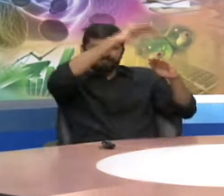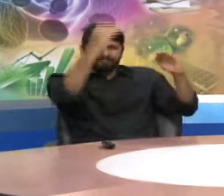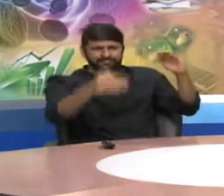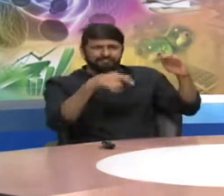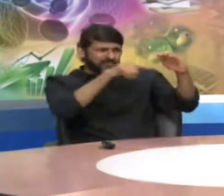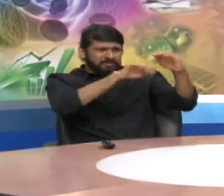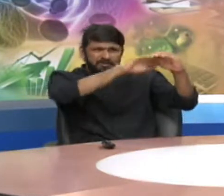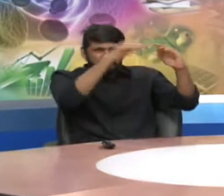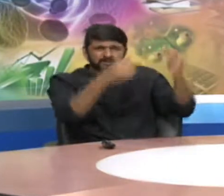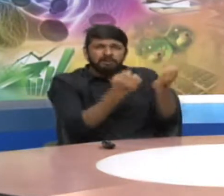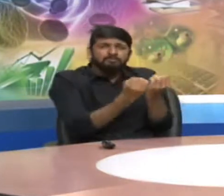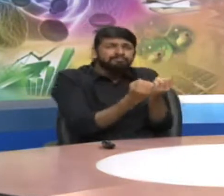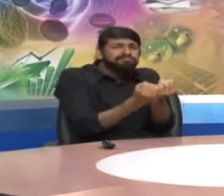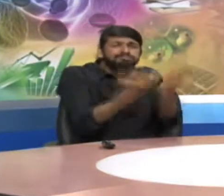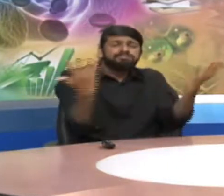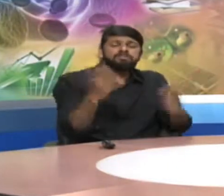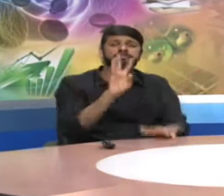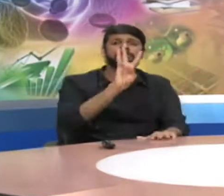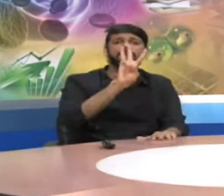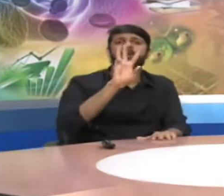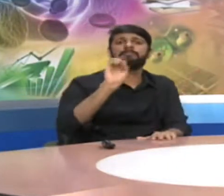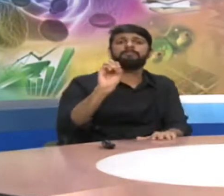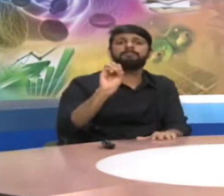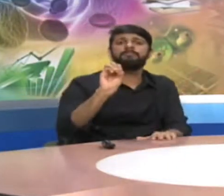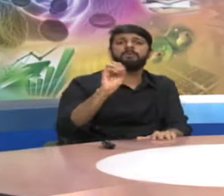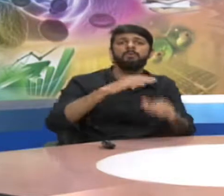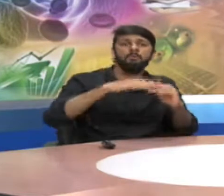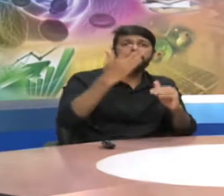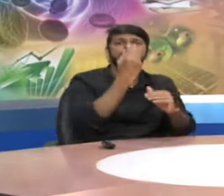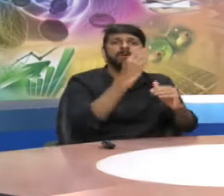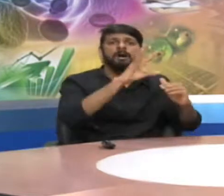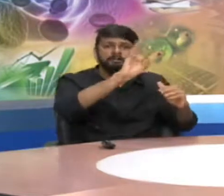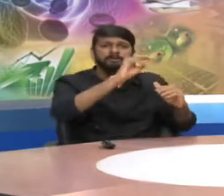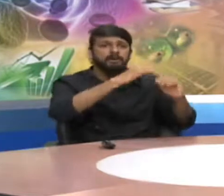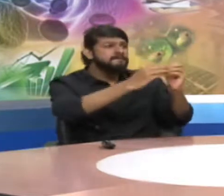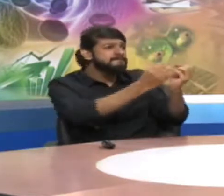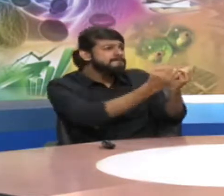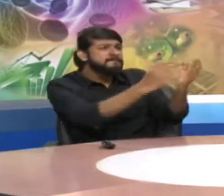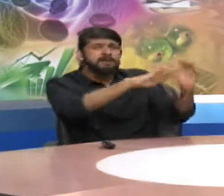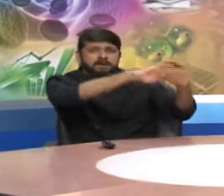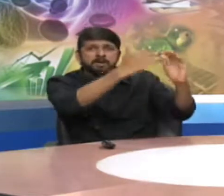Ajanta Cave Complex has total 30 caves.